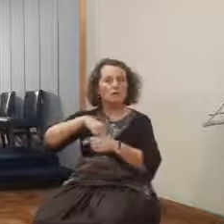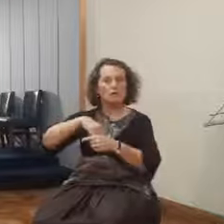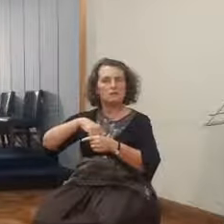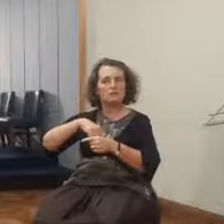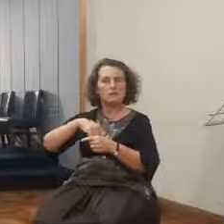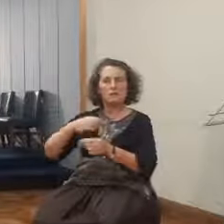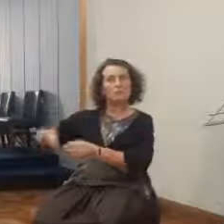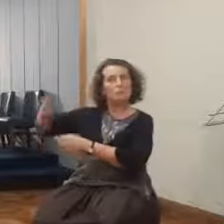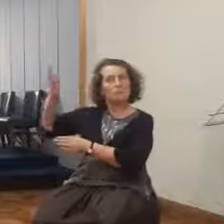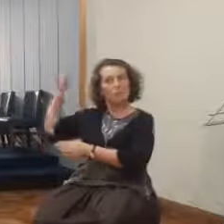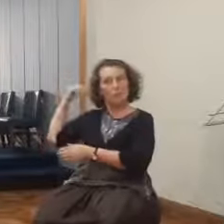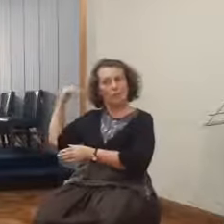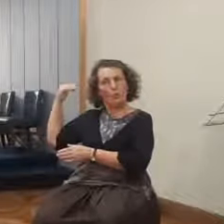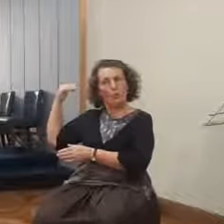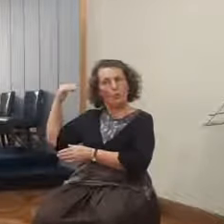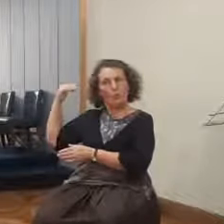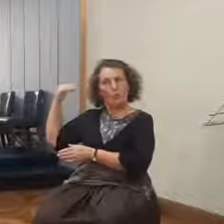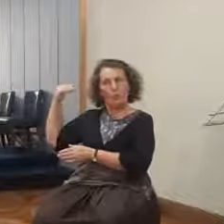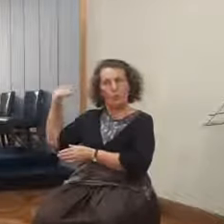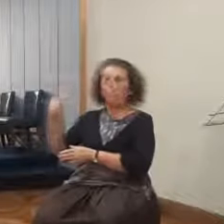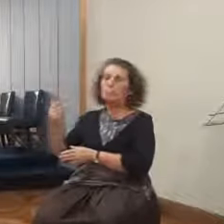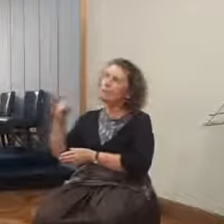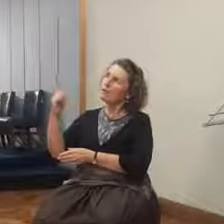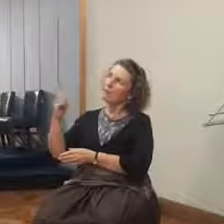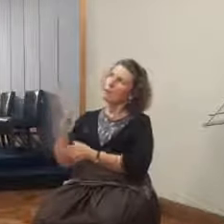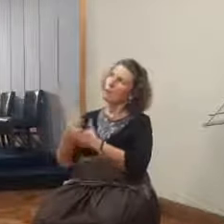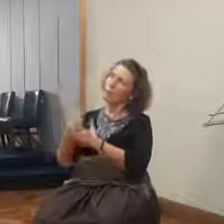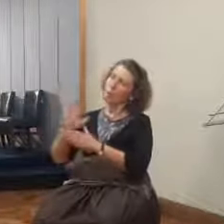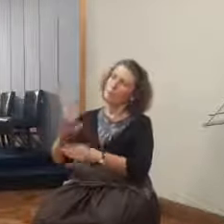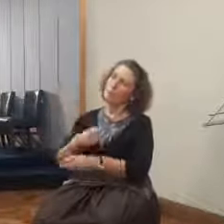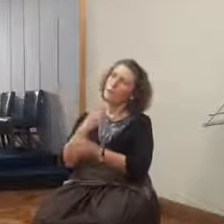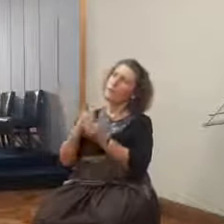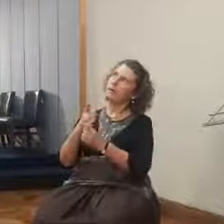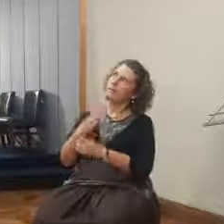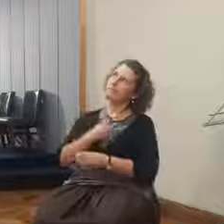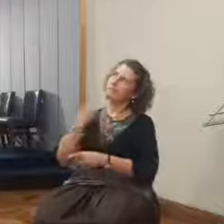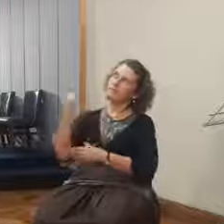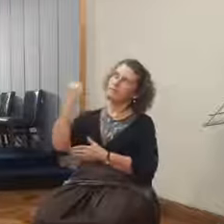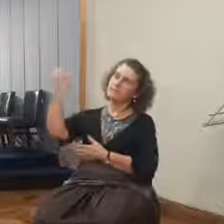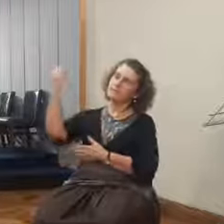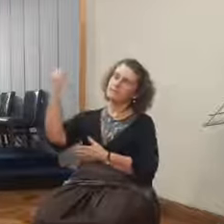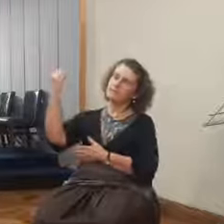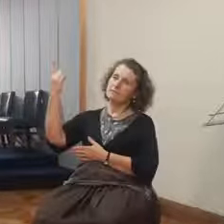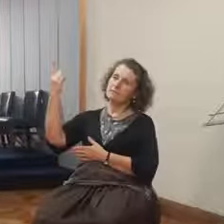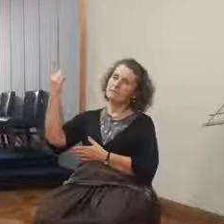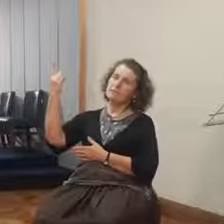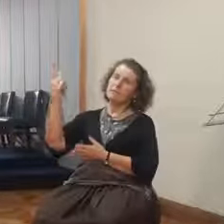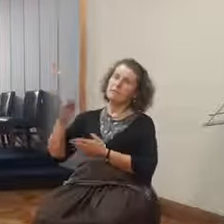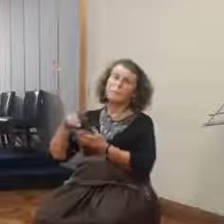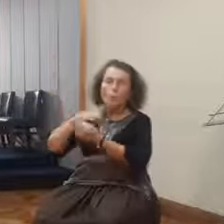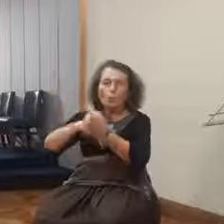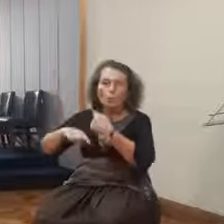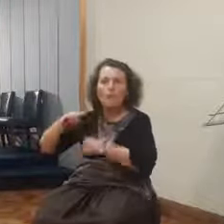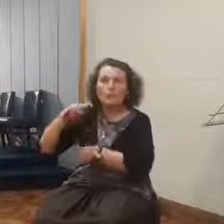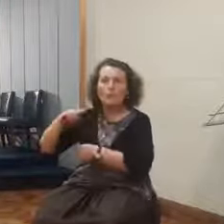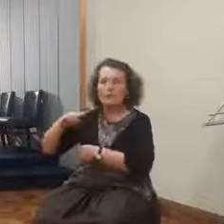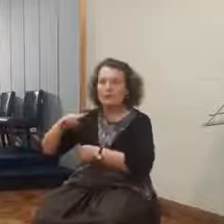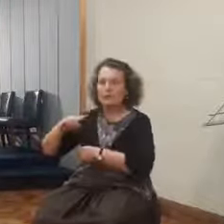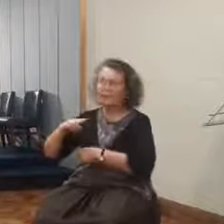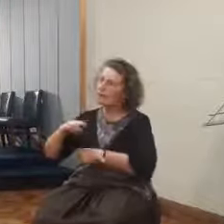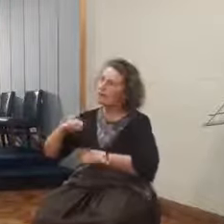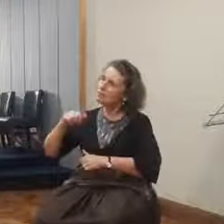worketh all things after the counsel of his own will, that we should be for the praise